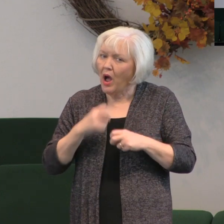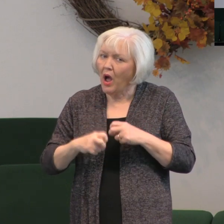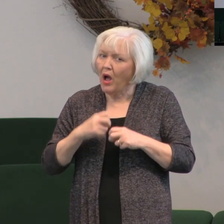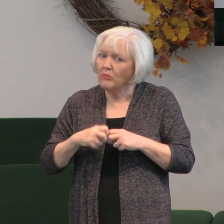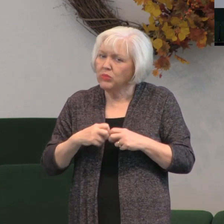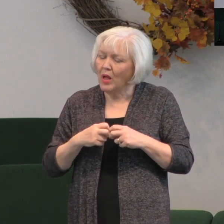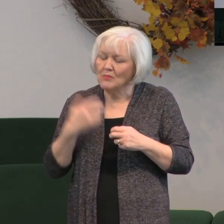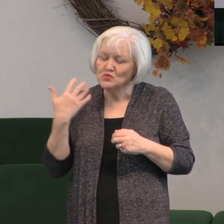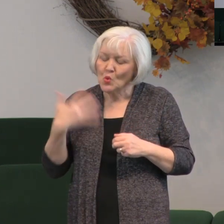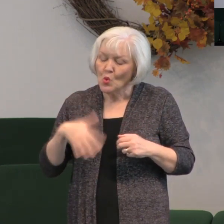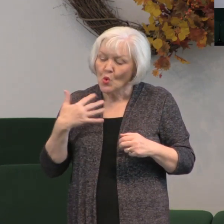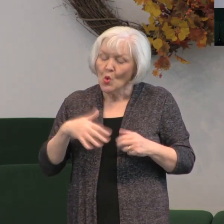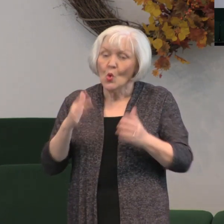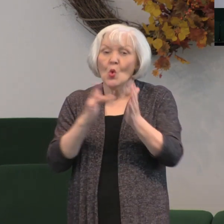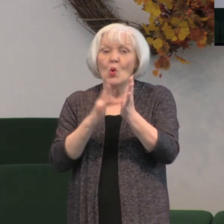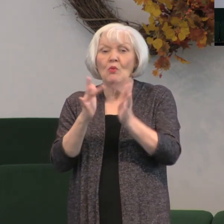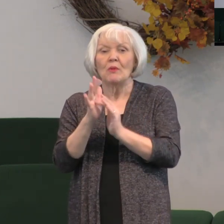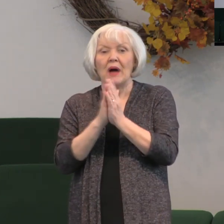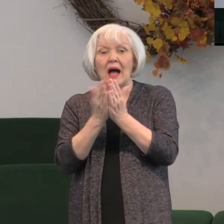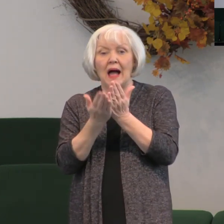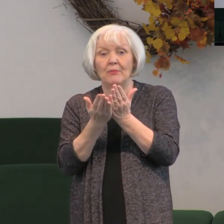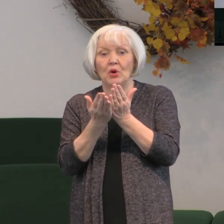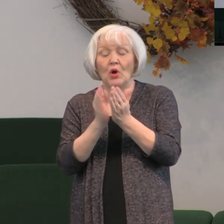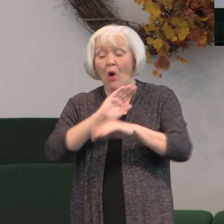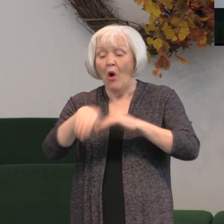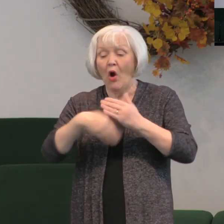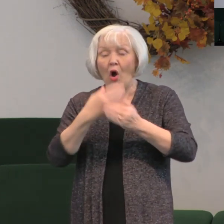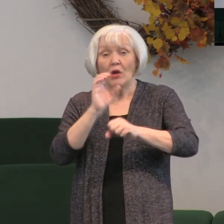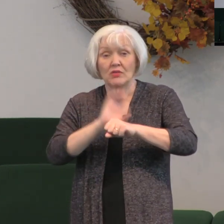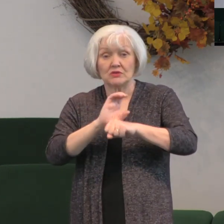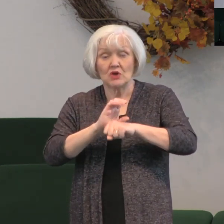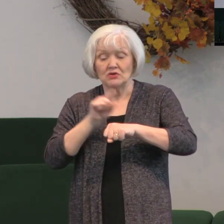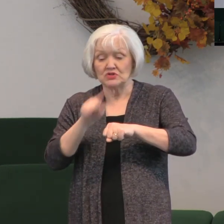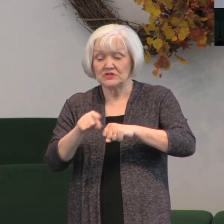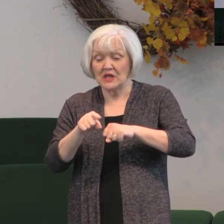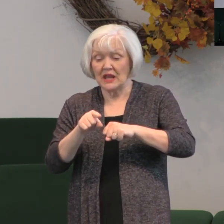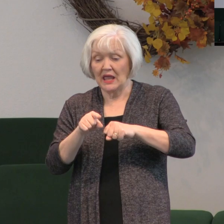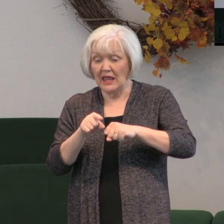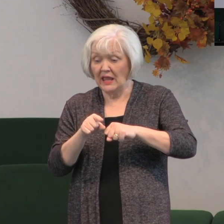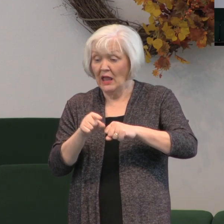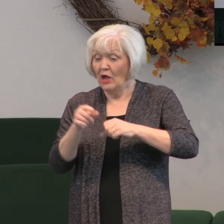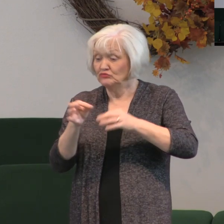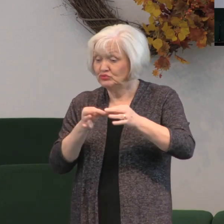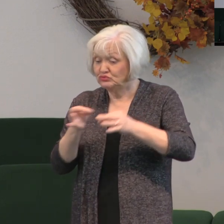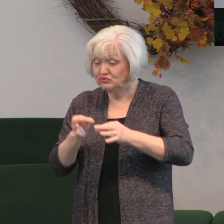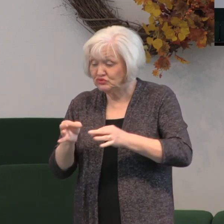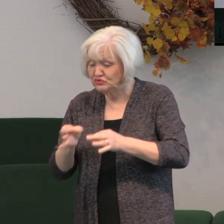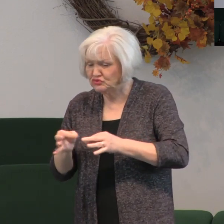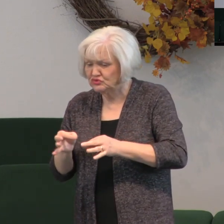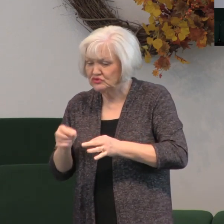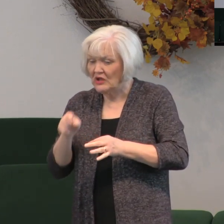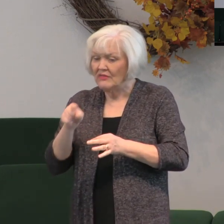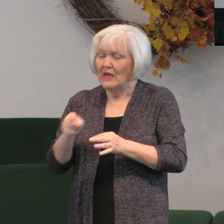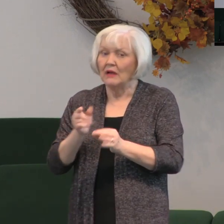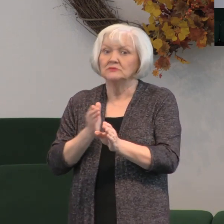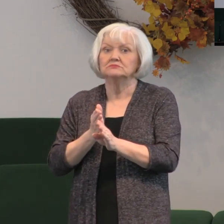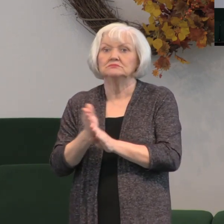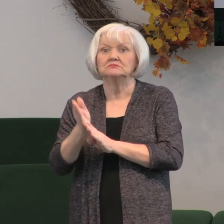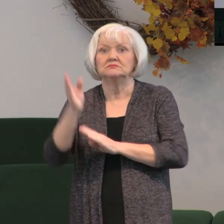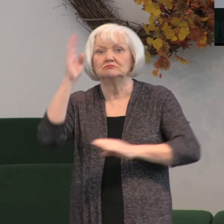with. And in the Bible, of all the churches that were addressed, there don't seem to be as many problems in any other church as there is